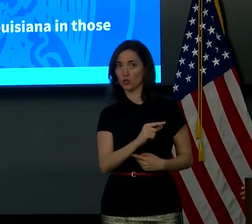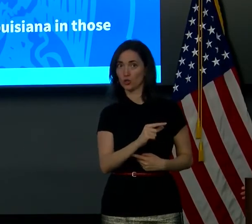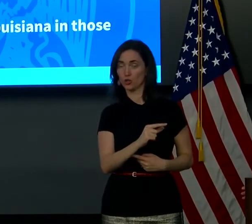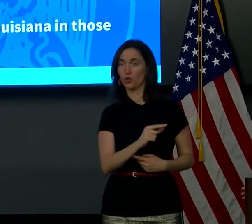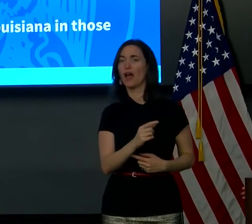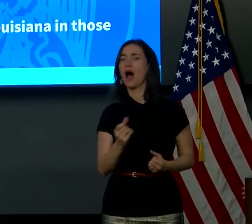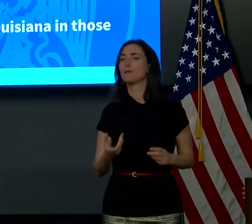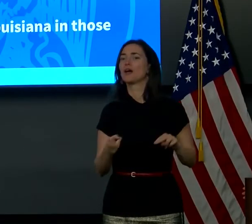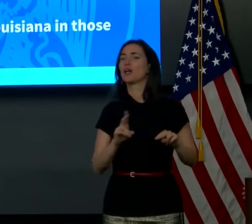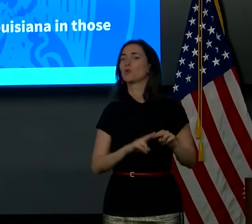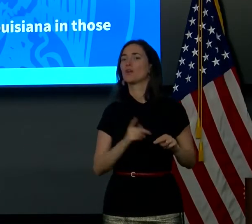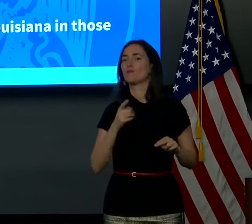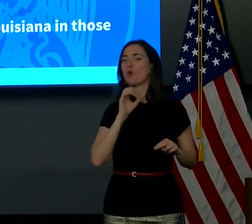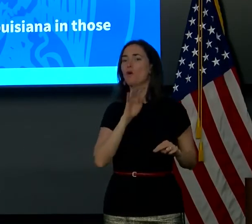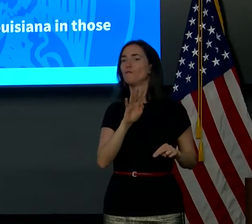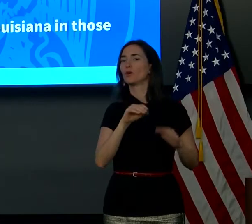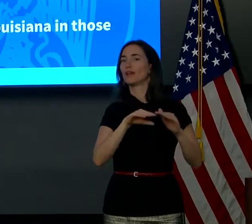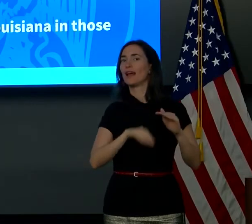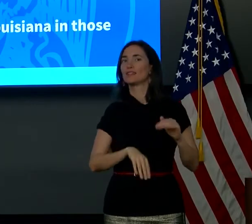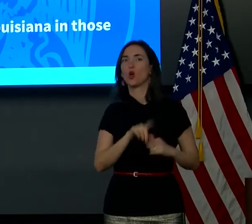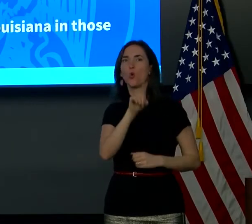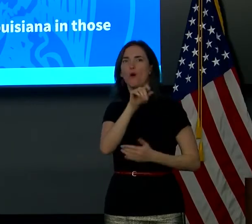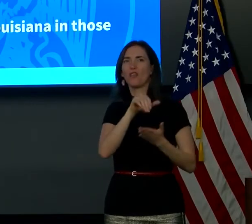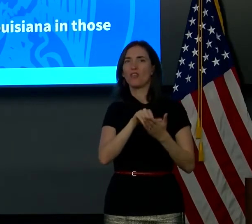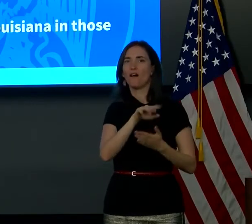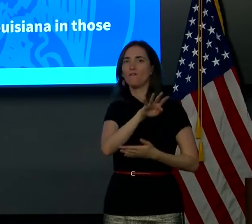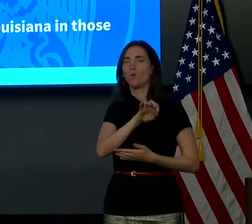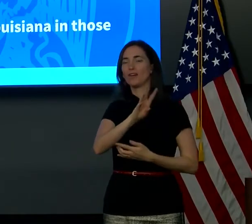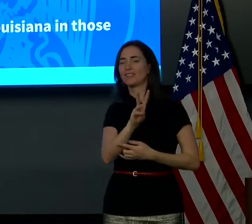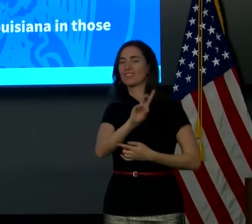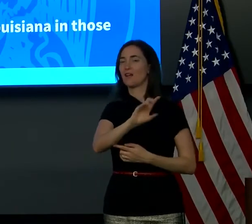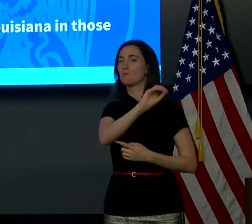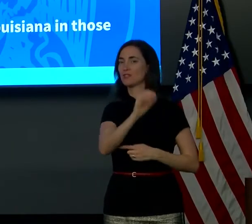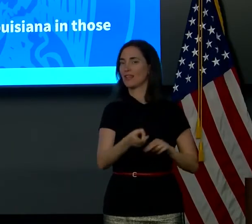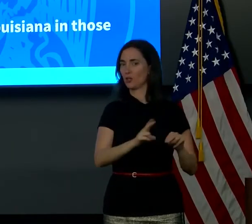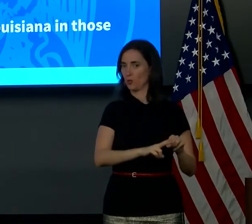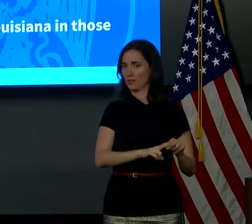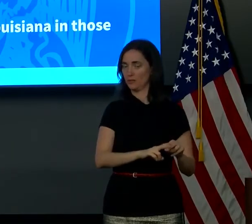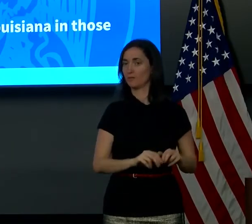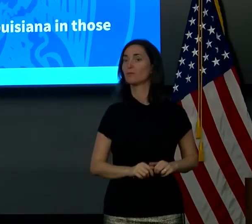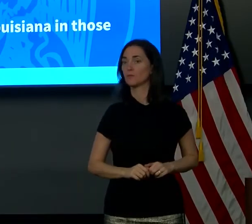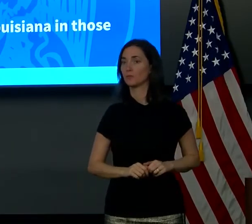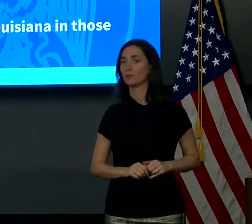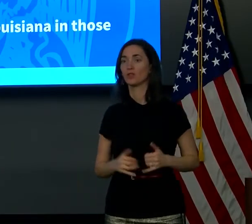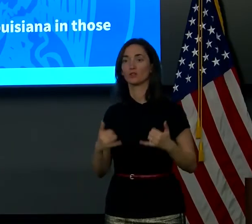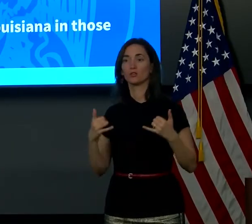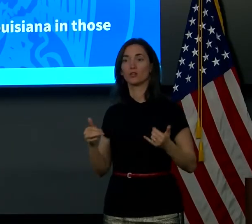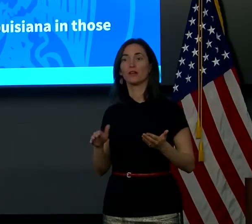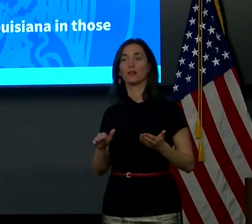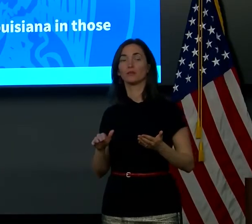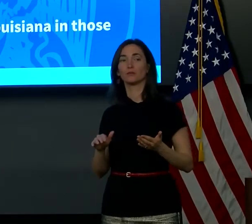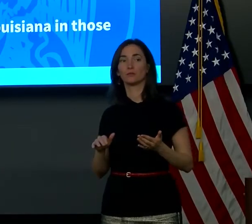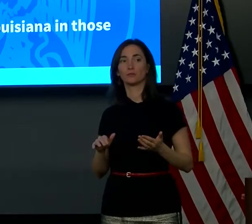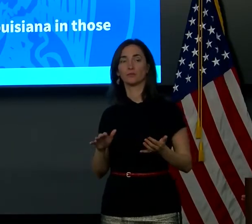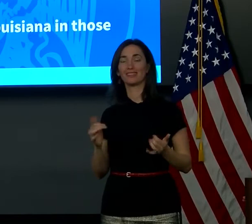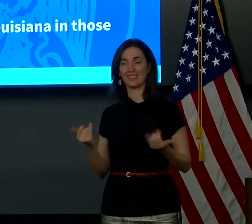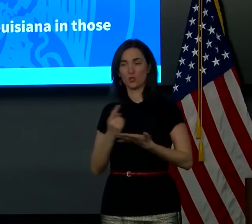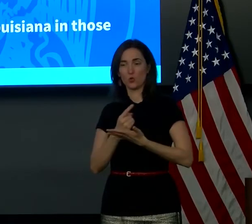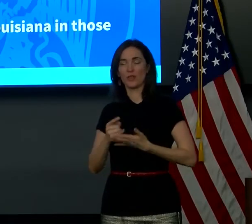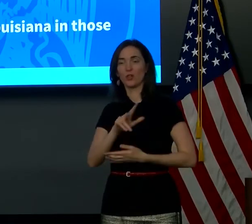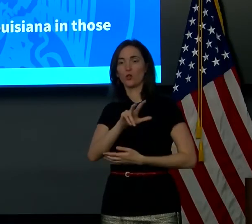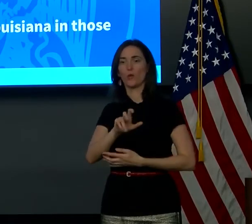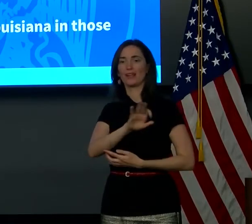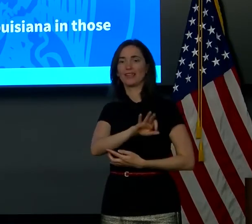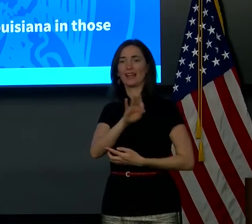We reported today 67 new deaths. Related to COVID, we reported 399 new deaths this week. We've reported